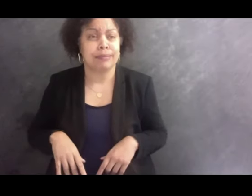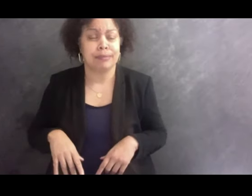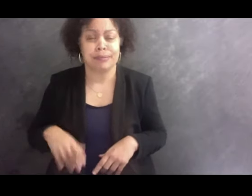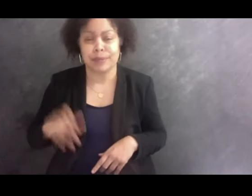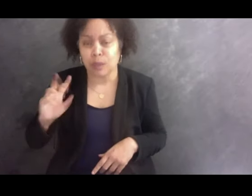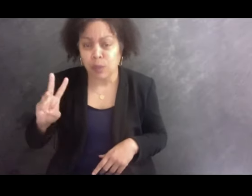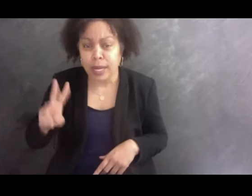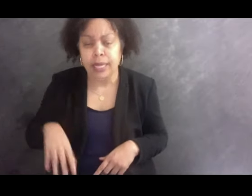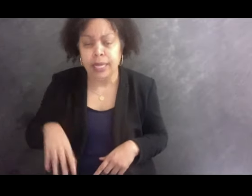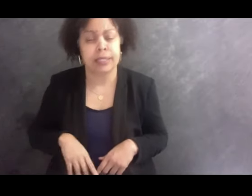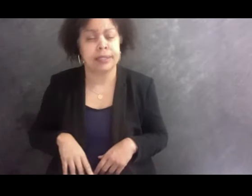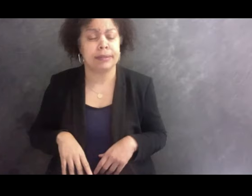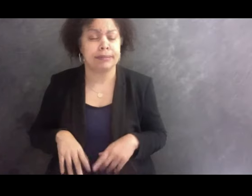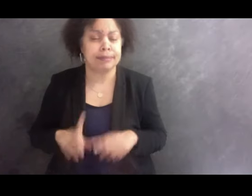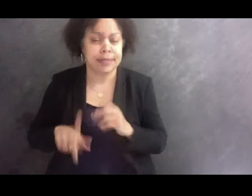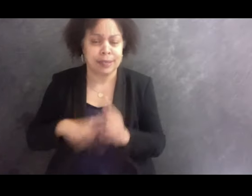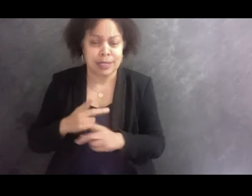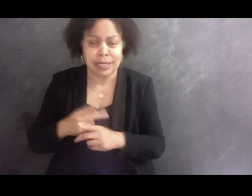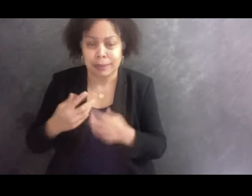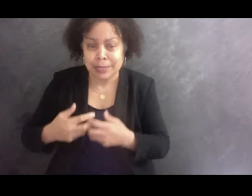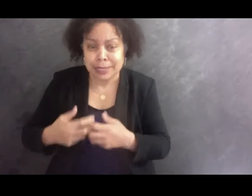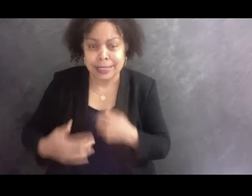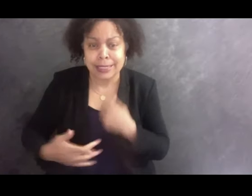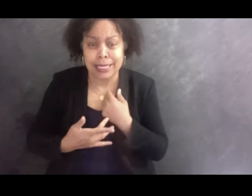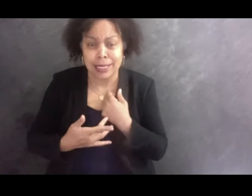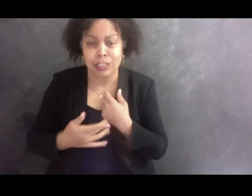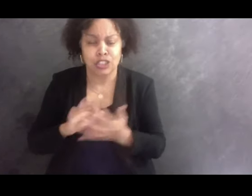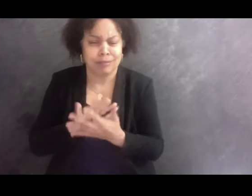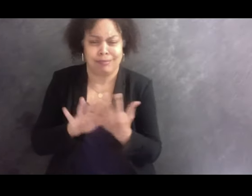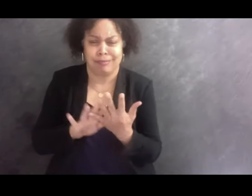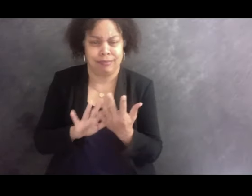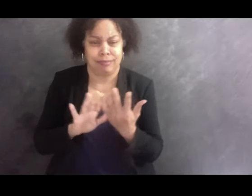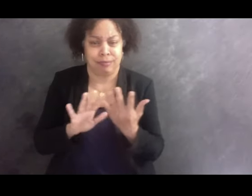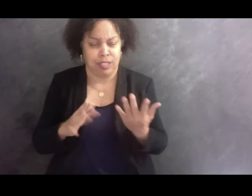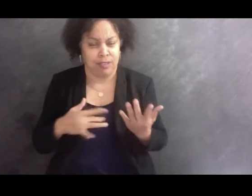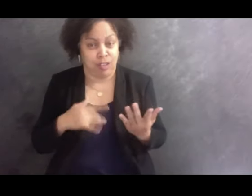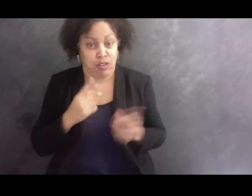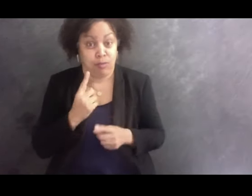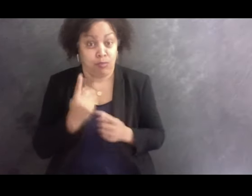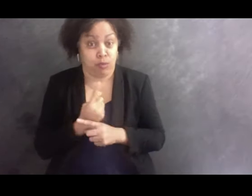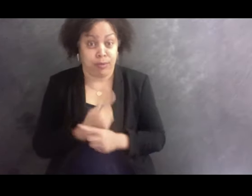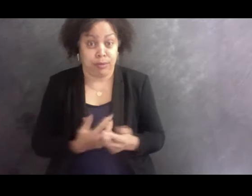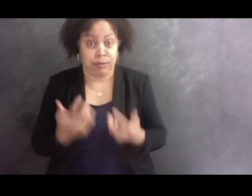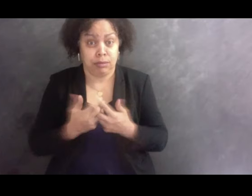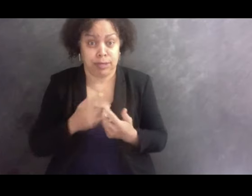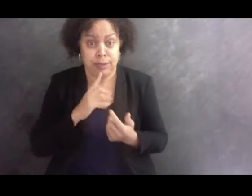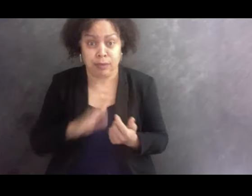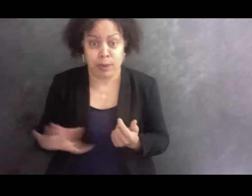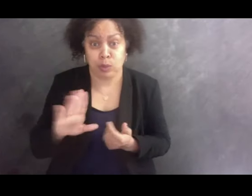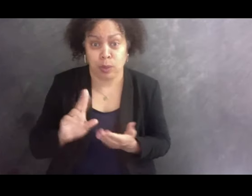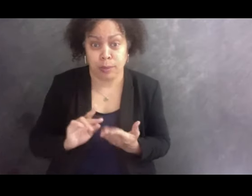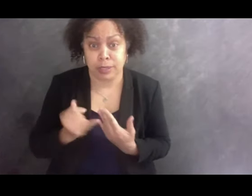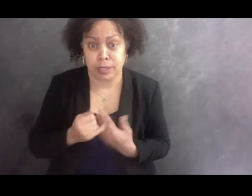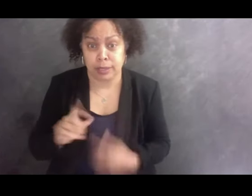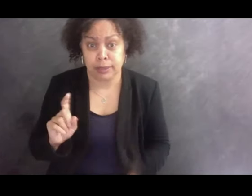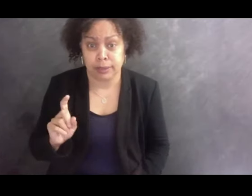software, different kinds of machine technologies, whether this is the right framework for your work. I know that's